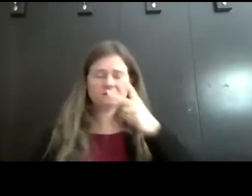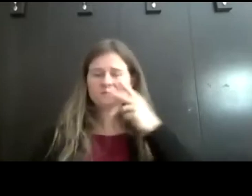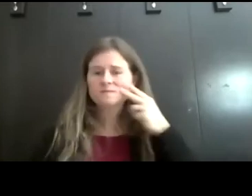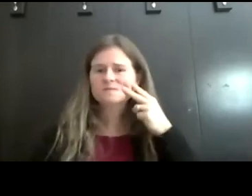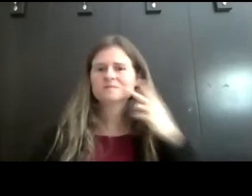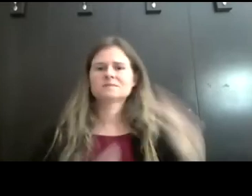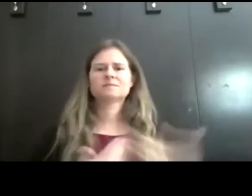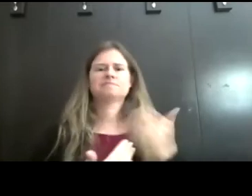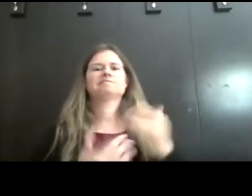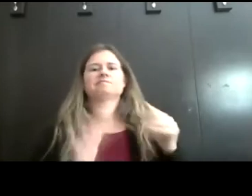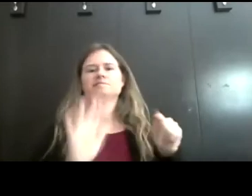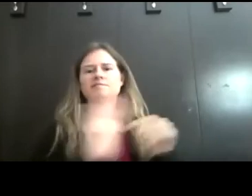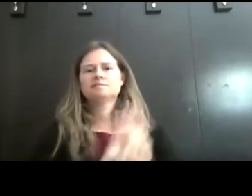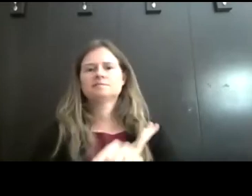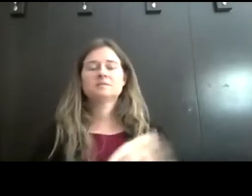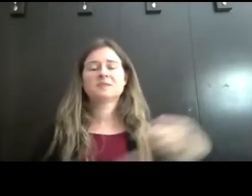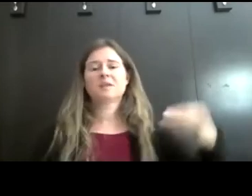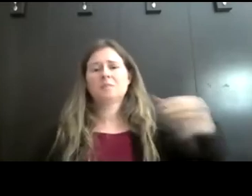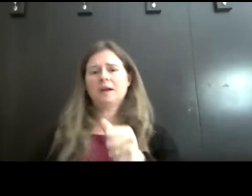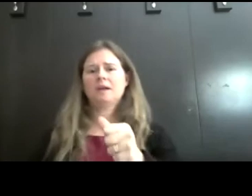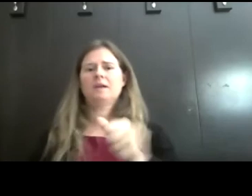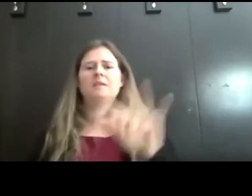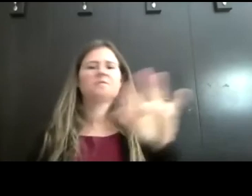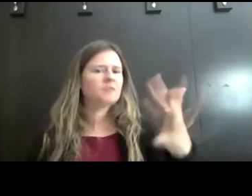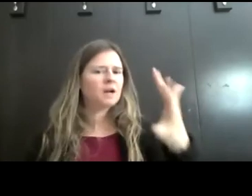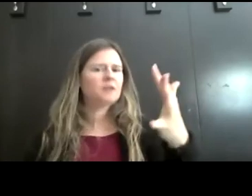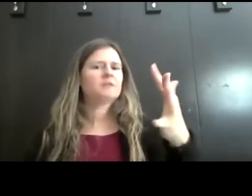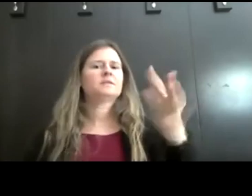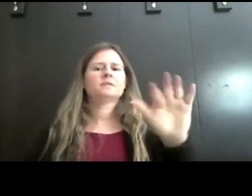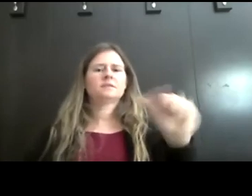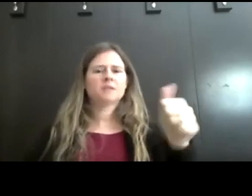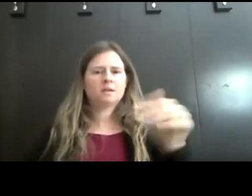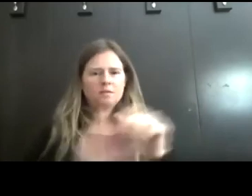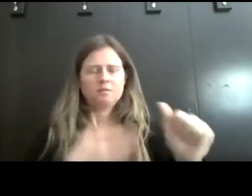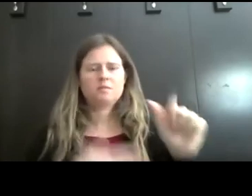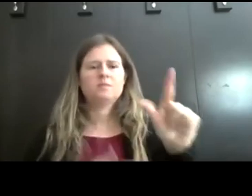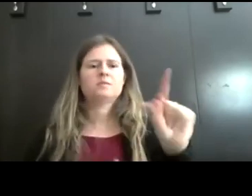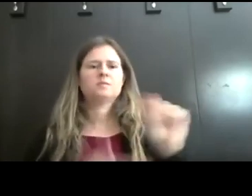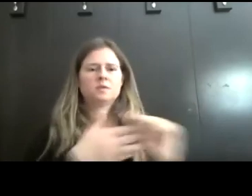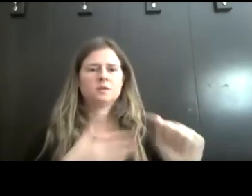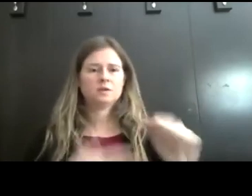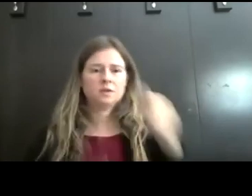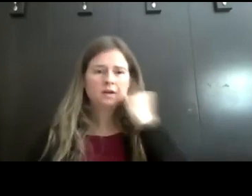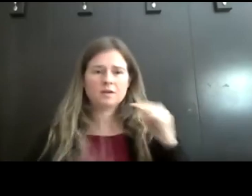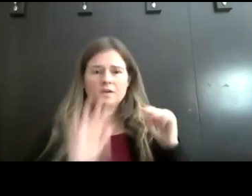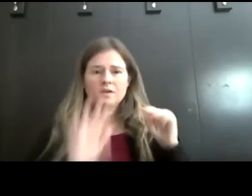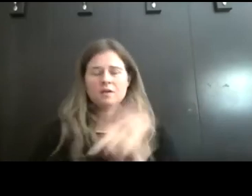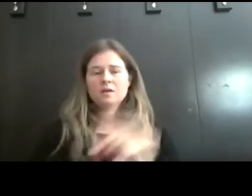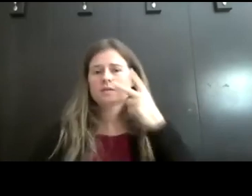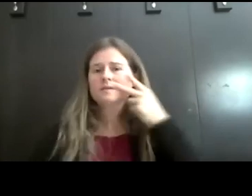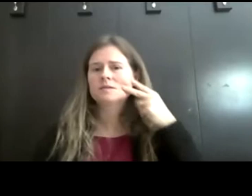of $5, $10, $20. And the difference was if you just killed a California native